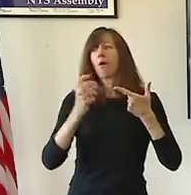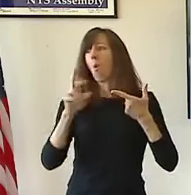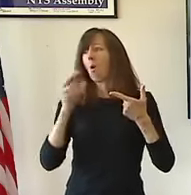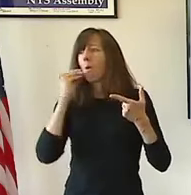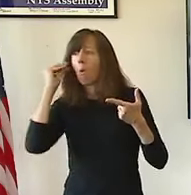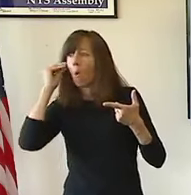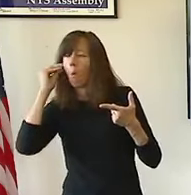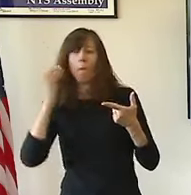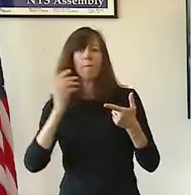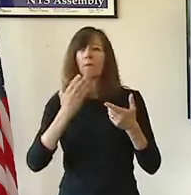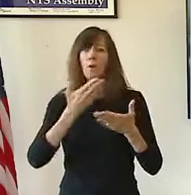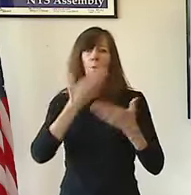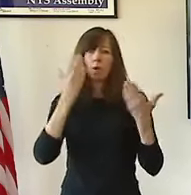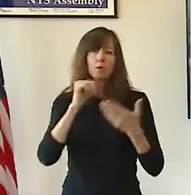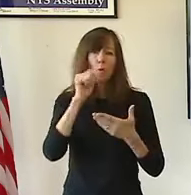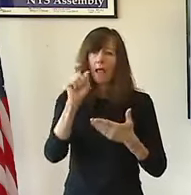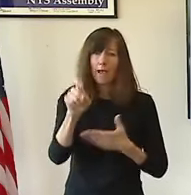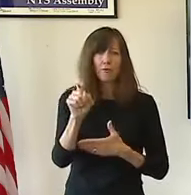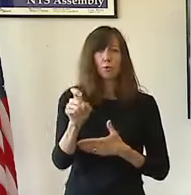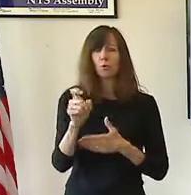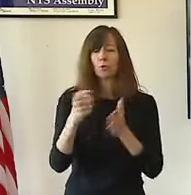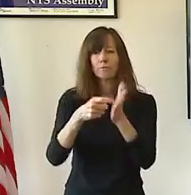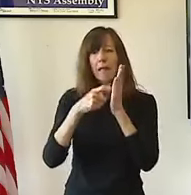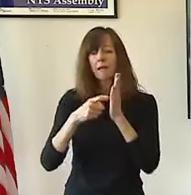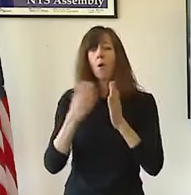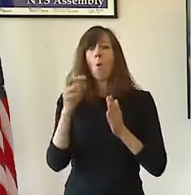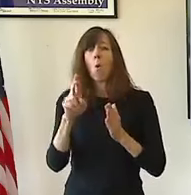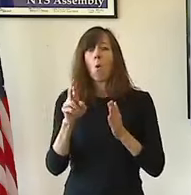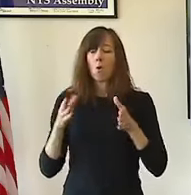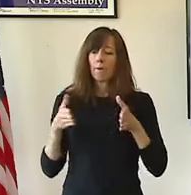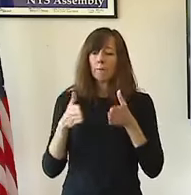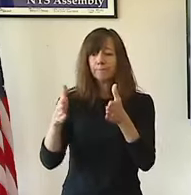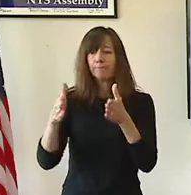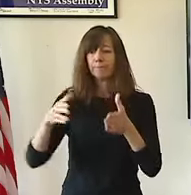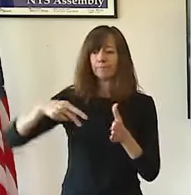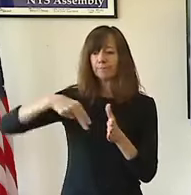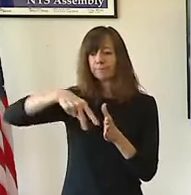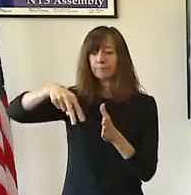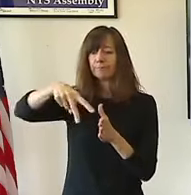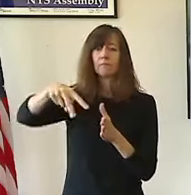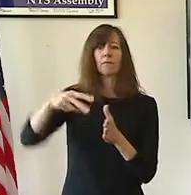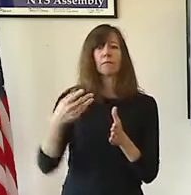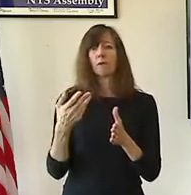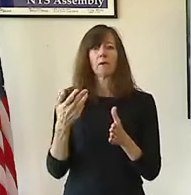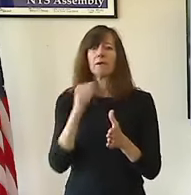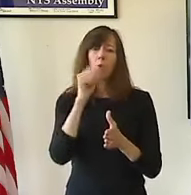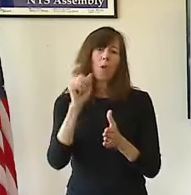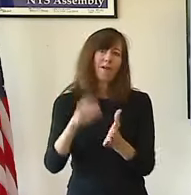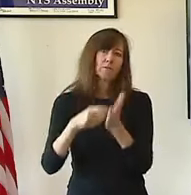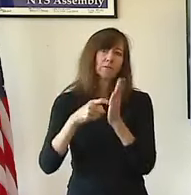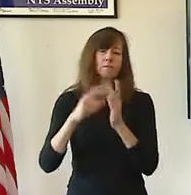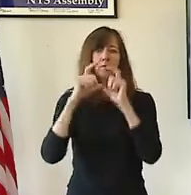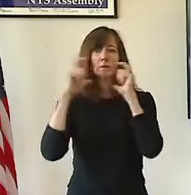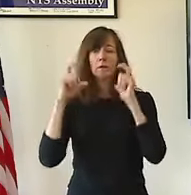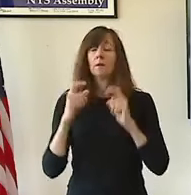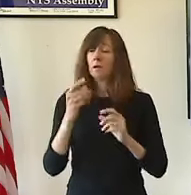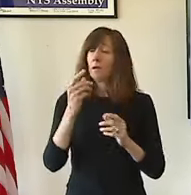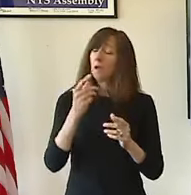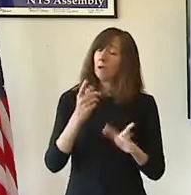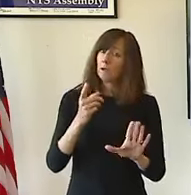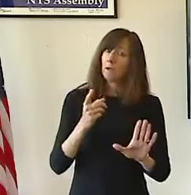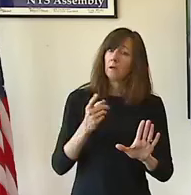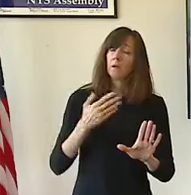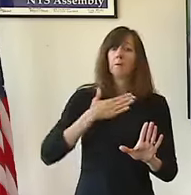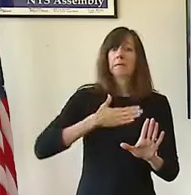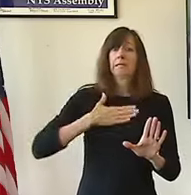mask on the road, sidewalk. And please, to those of you who feel that wearing a mask is wrong, I respect